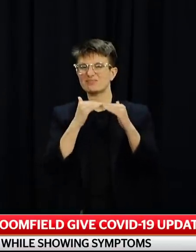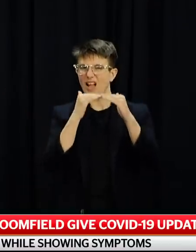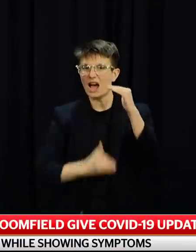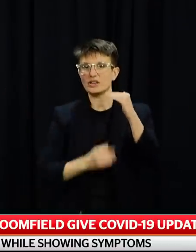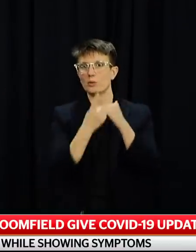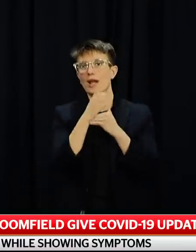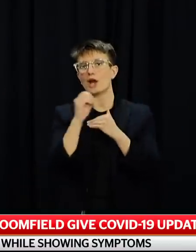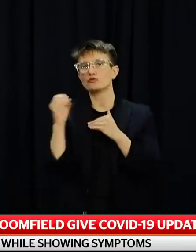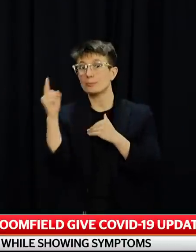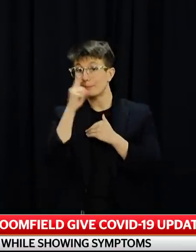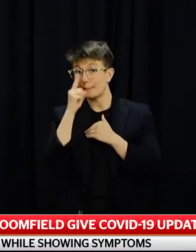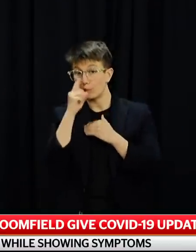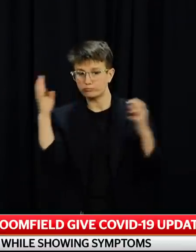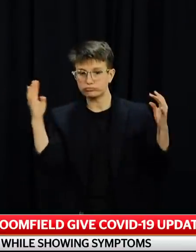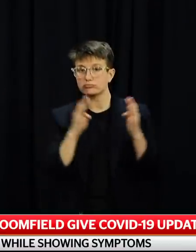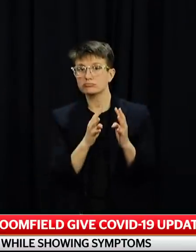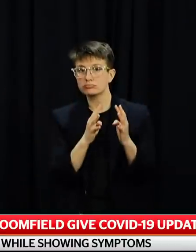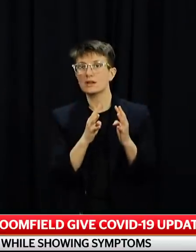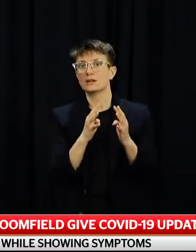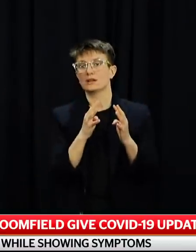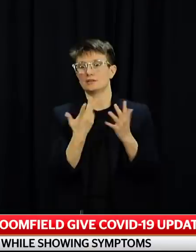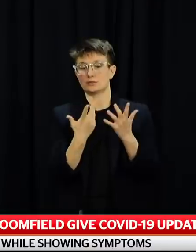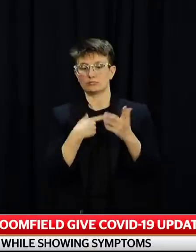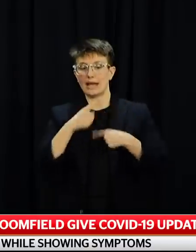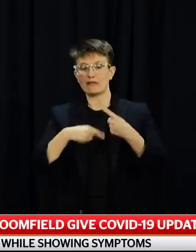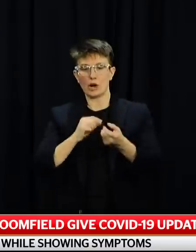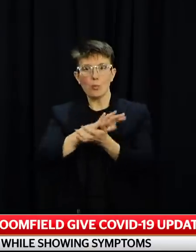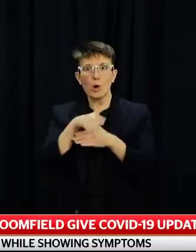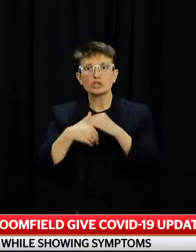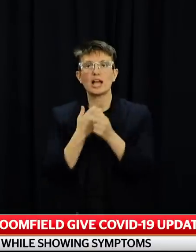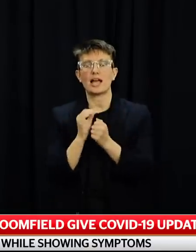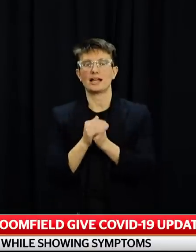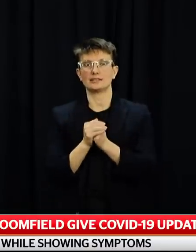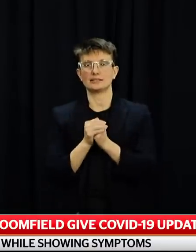you maintain the practice of hand washing, staying